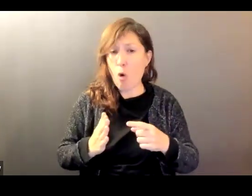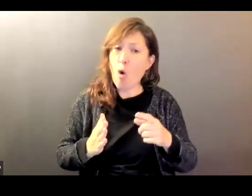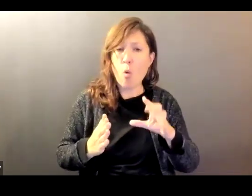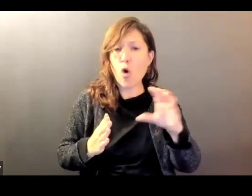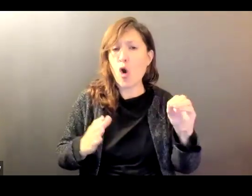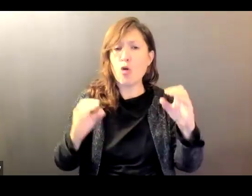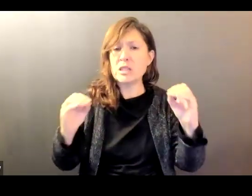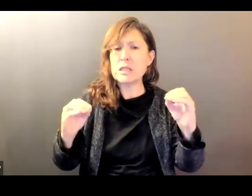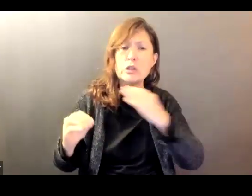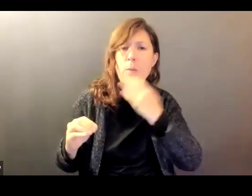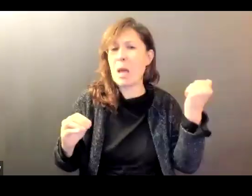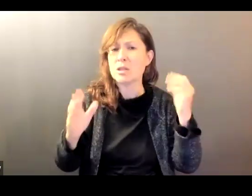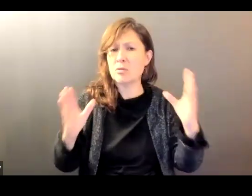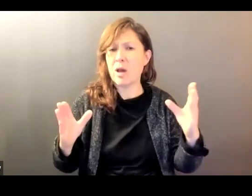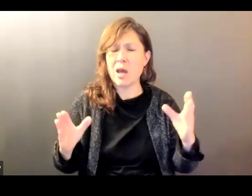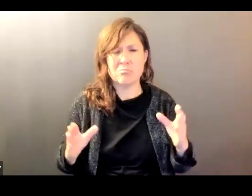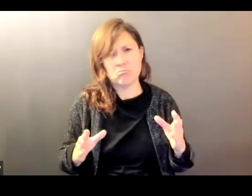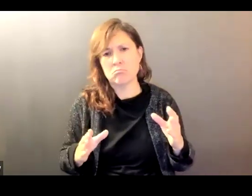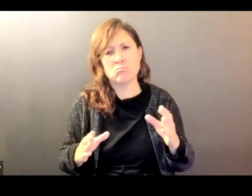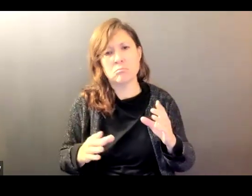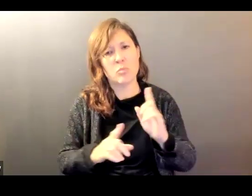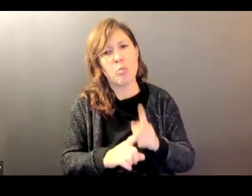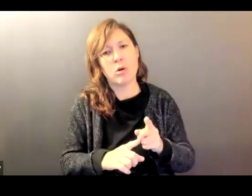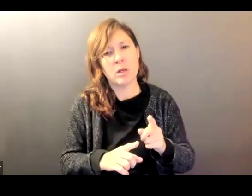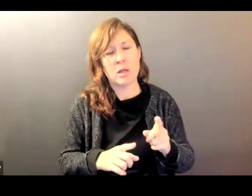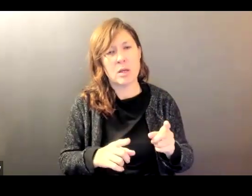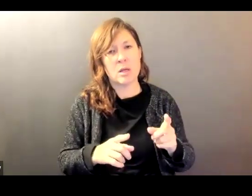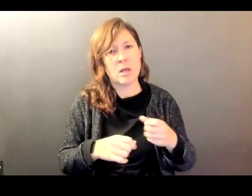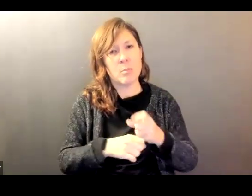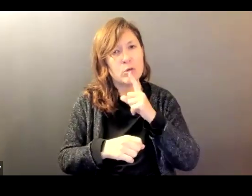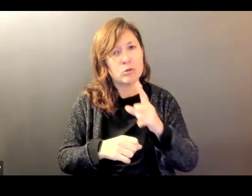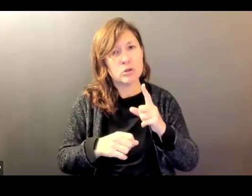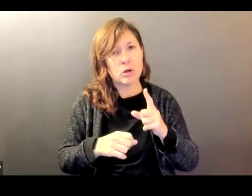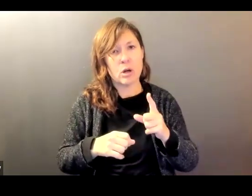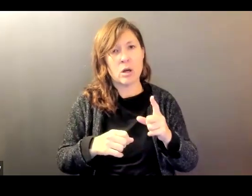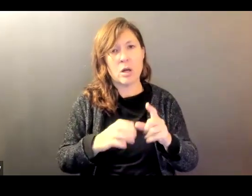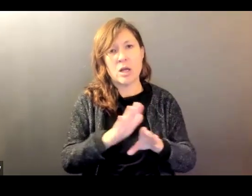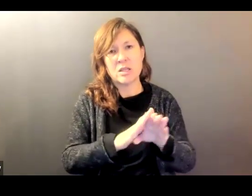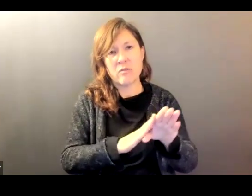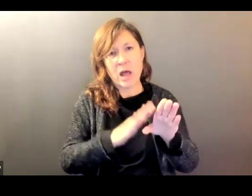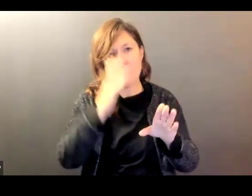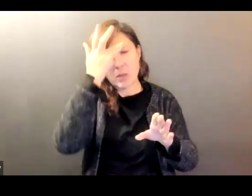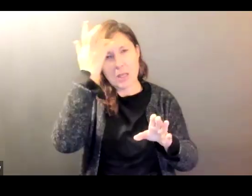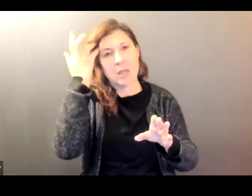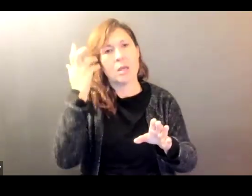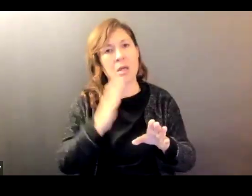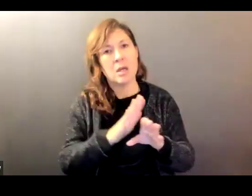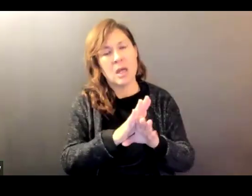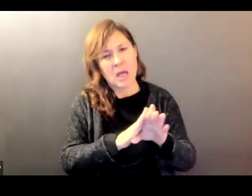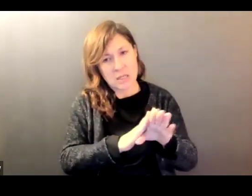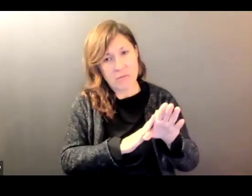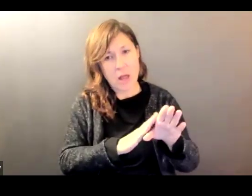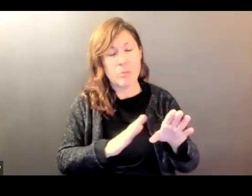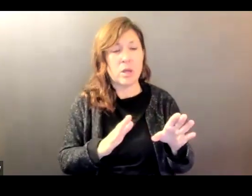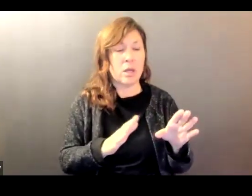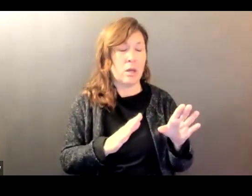that we're building capacity to really meet the needs of our students where they're at. And we've provided targeted evidence-based strategy and professional